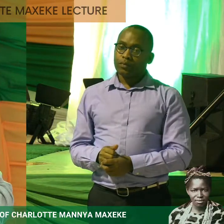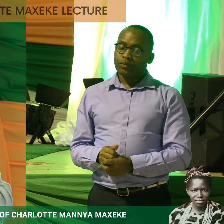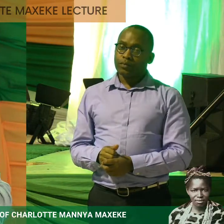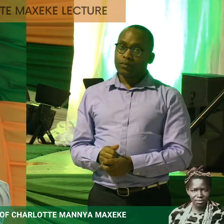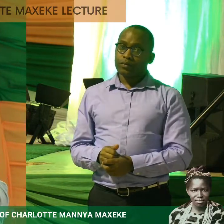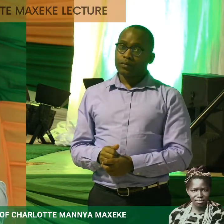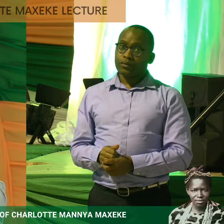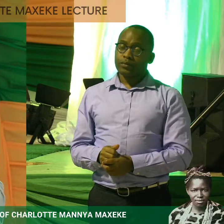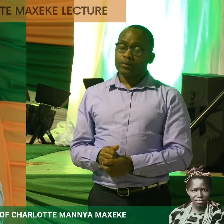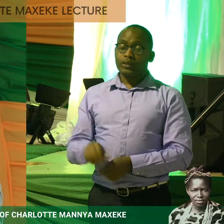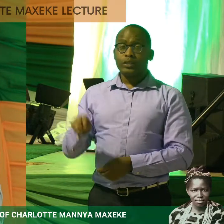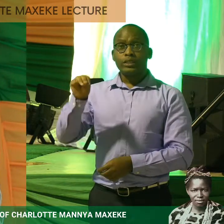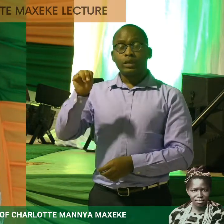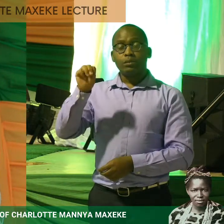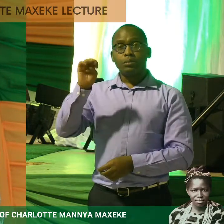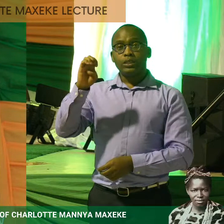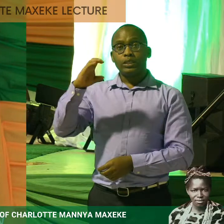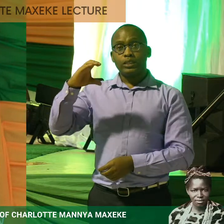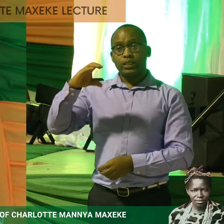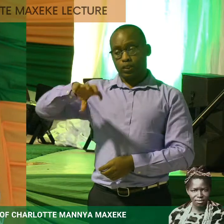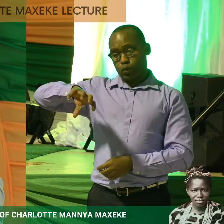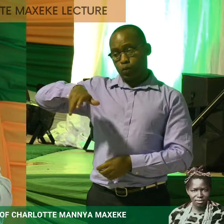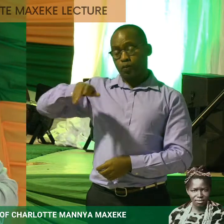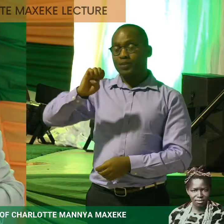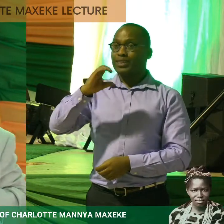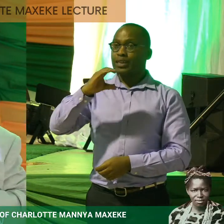umphathiswa lo wephondo